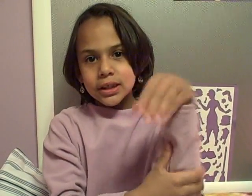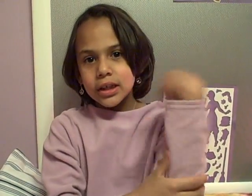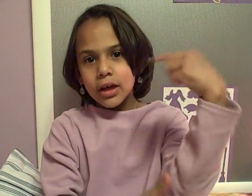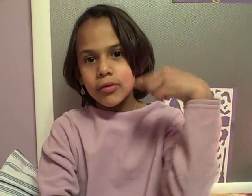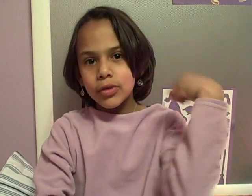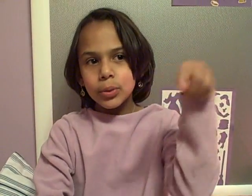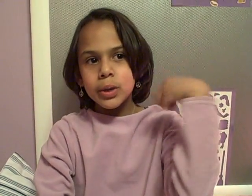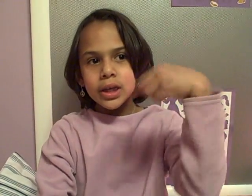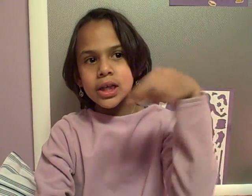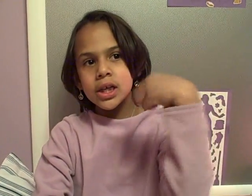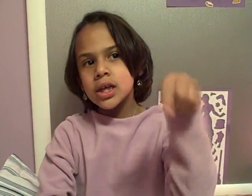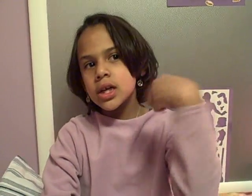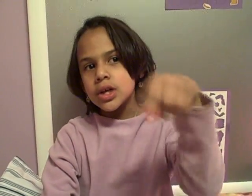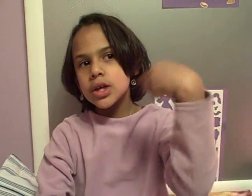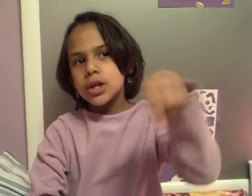trees of green,